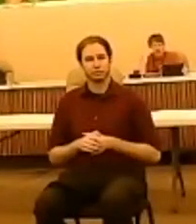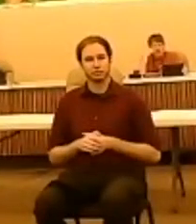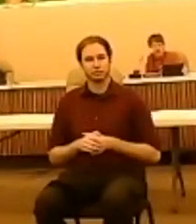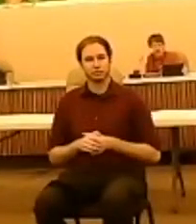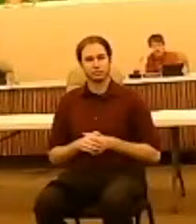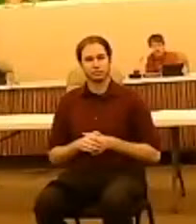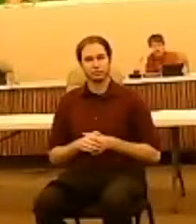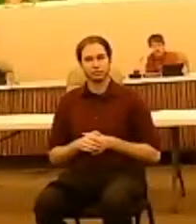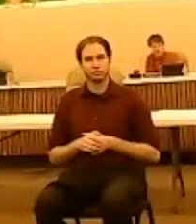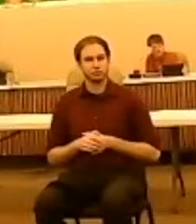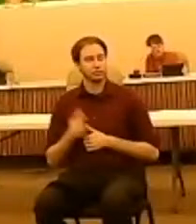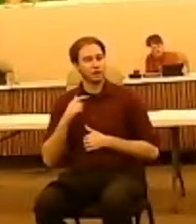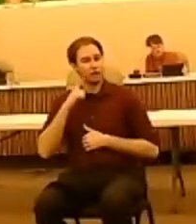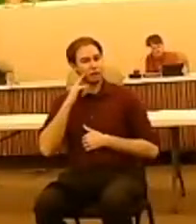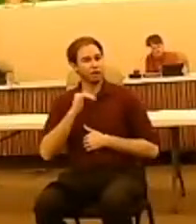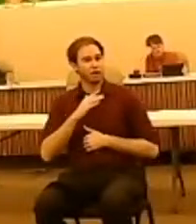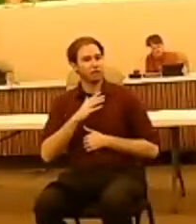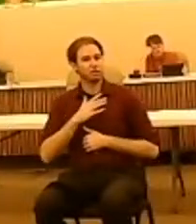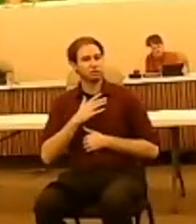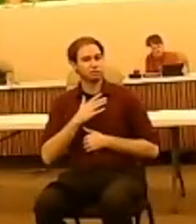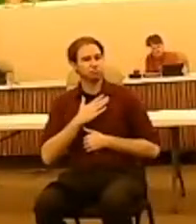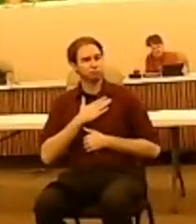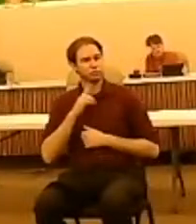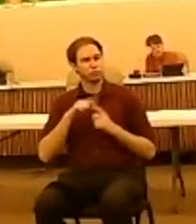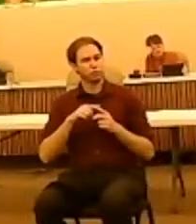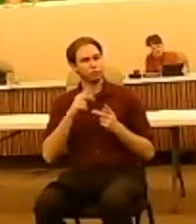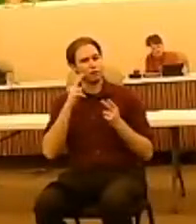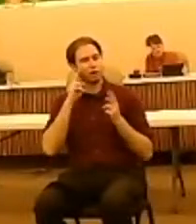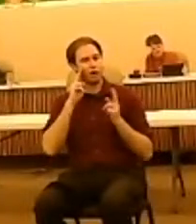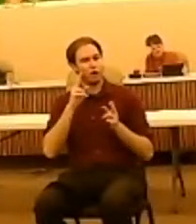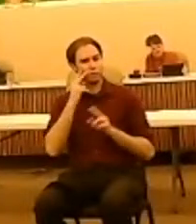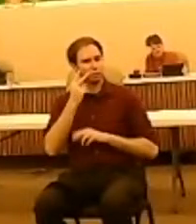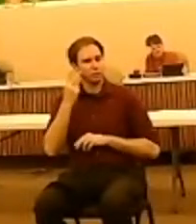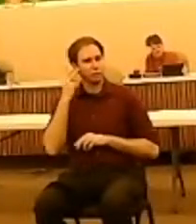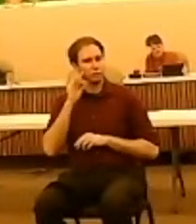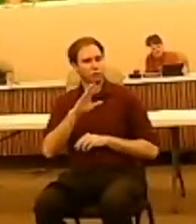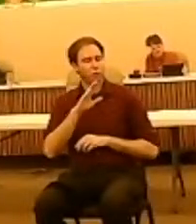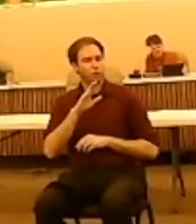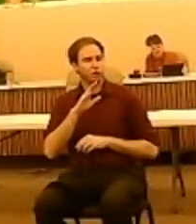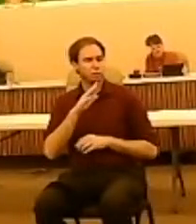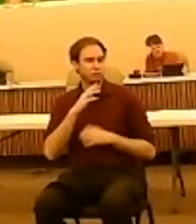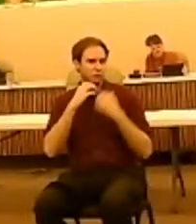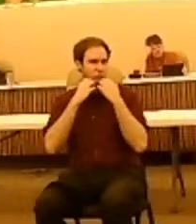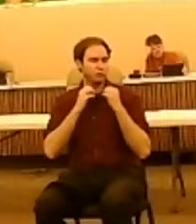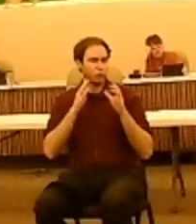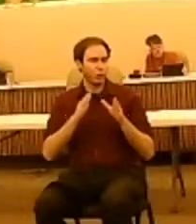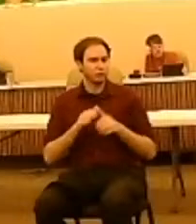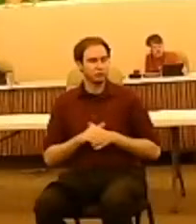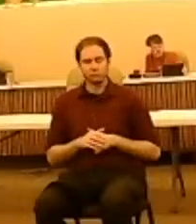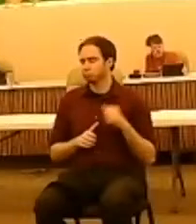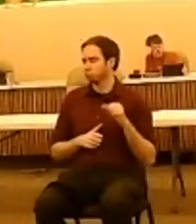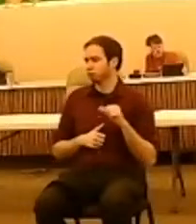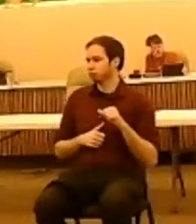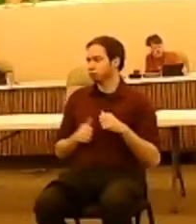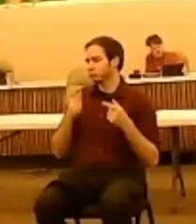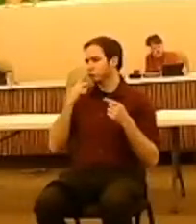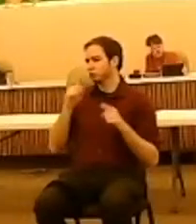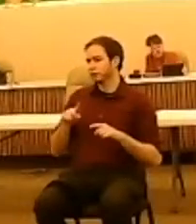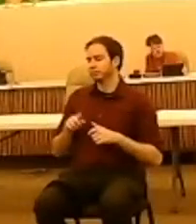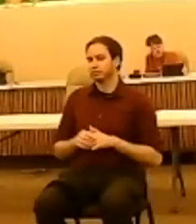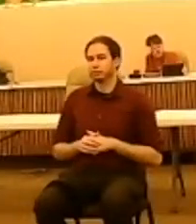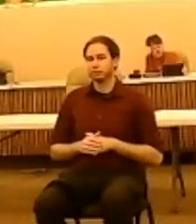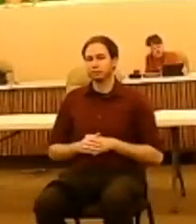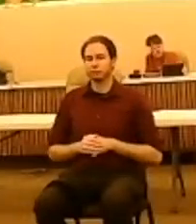I think that's a lovely way to honor the memory of a loved one. Yes, it is. Agreed.